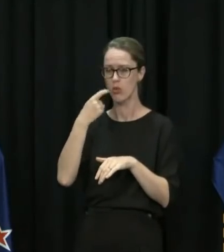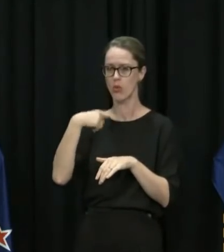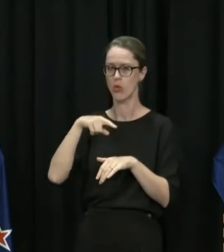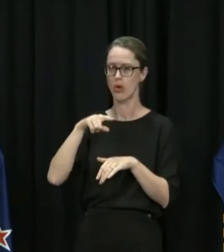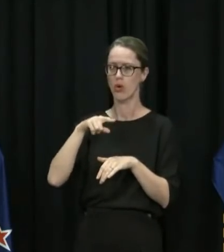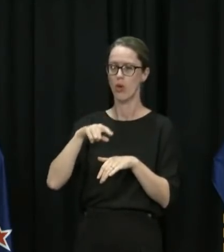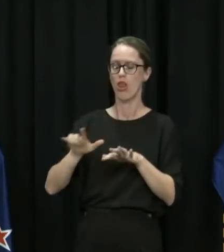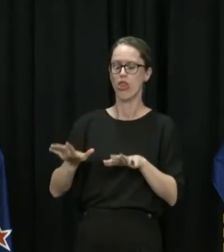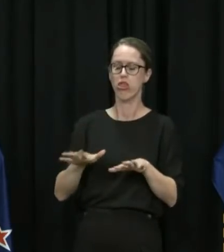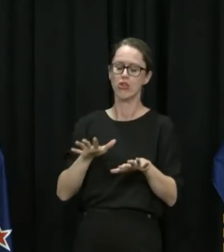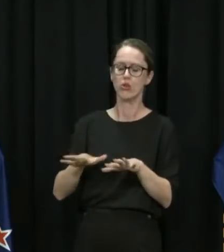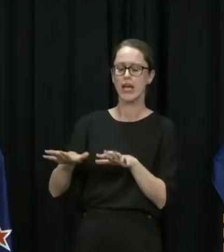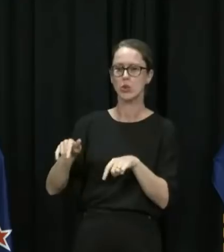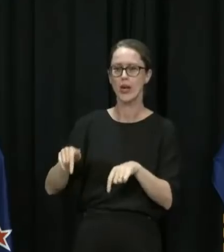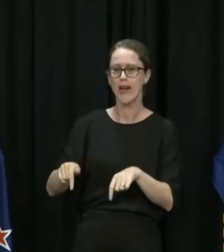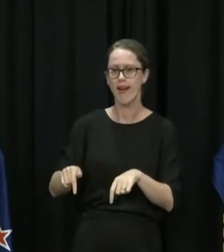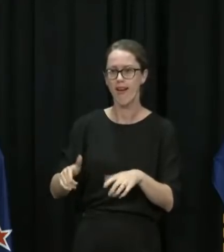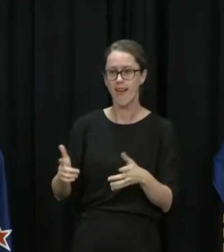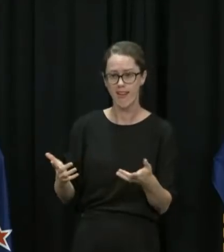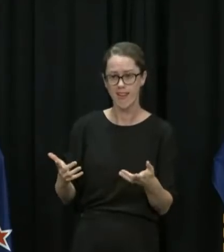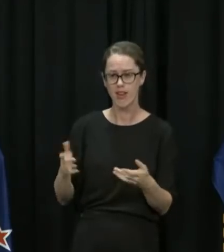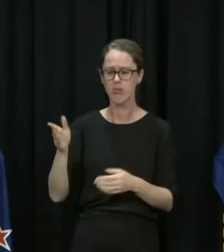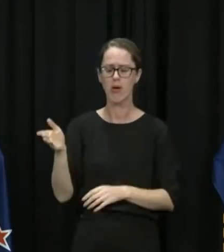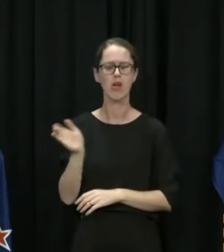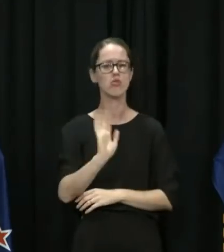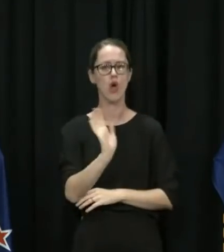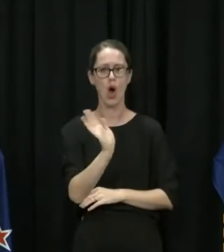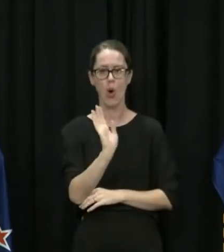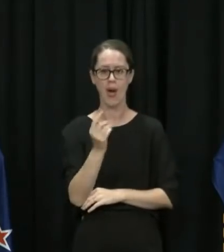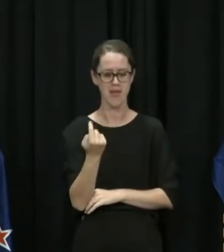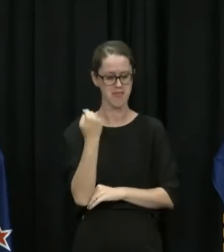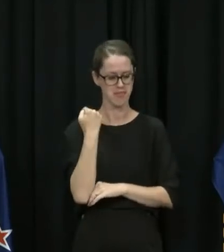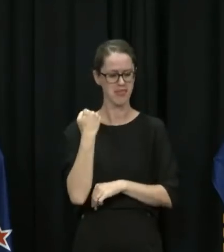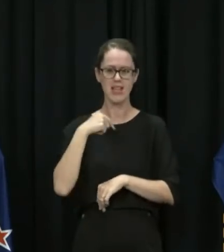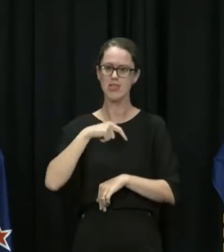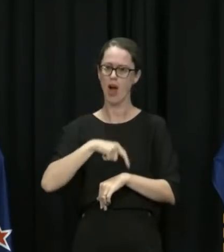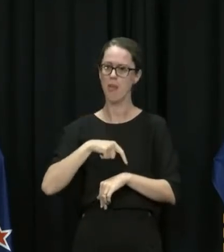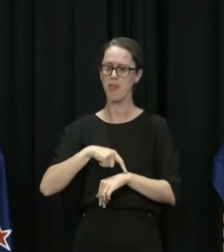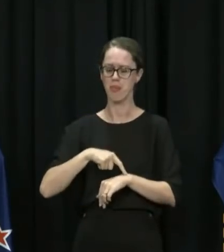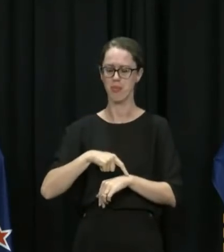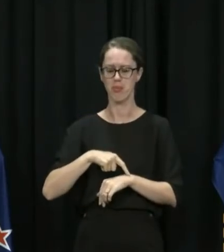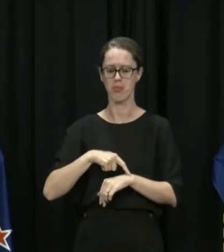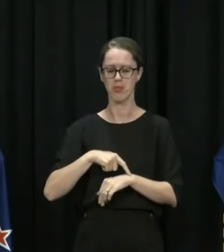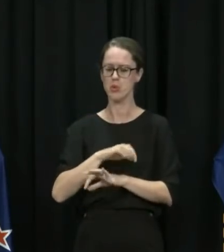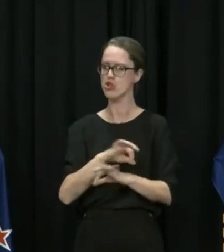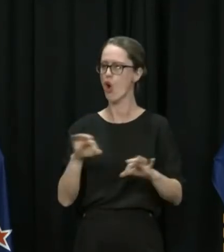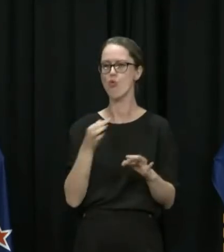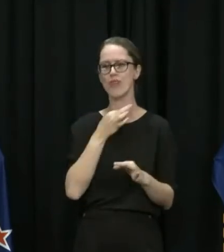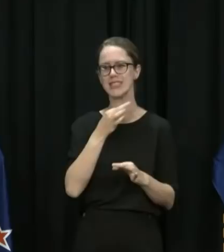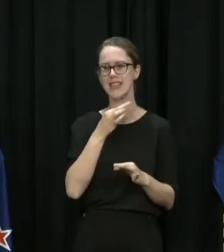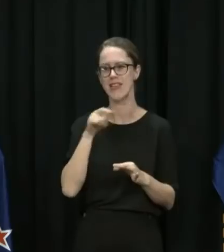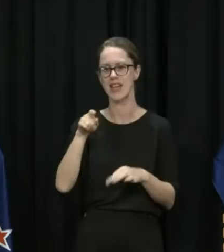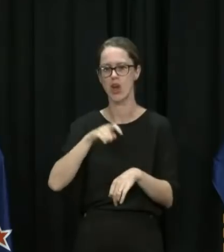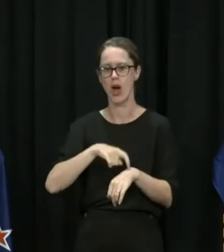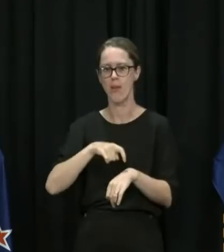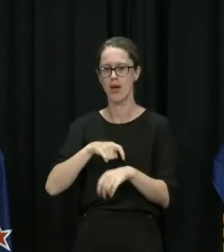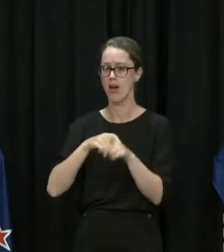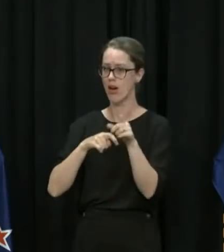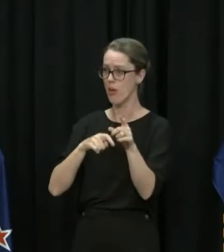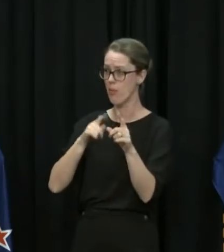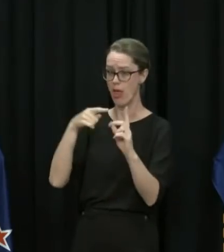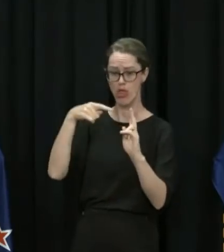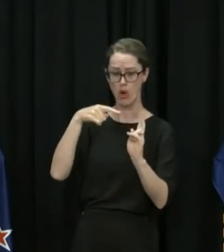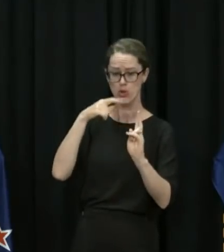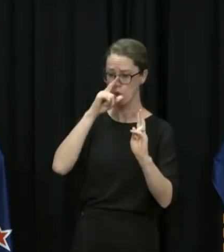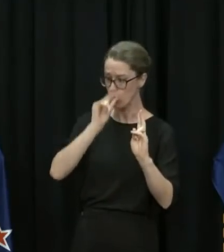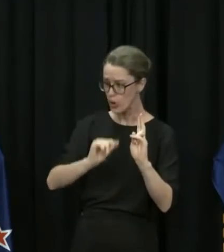over the journey? No, because at that time the public health assessment was there was no need to. Of course. Right. Oh